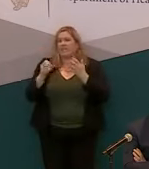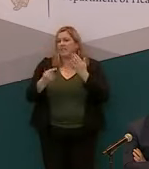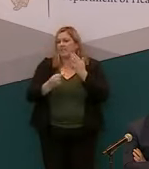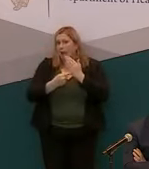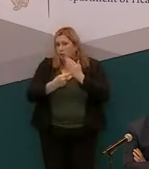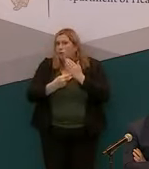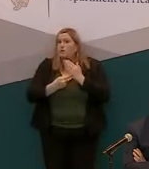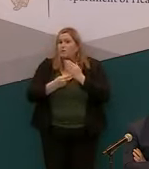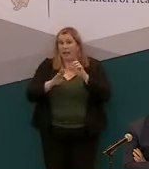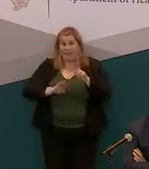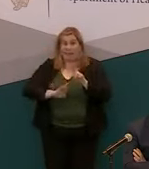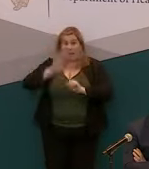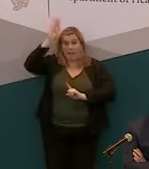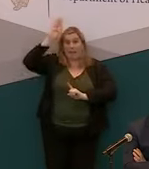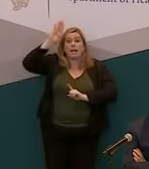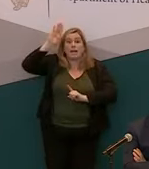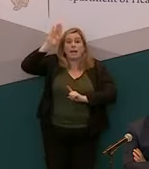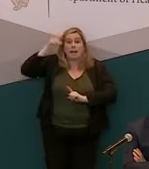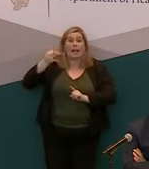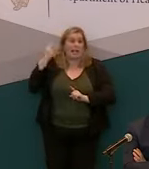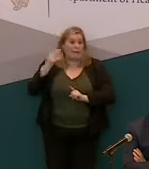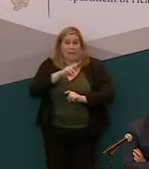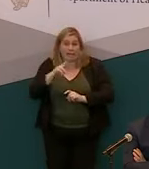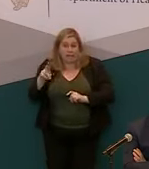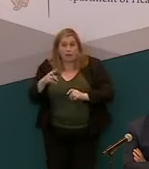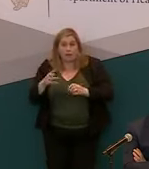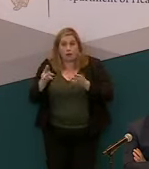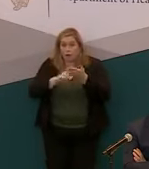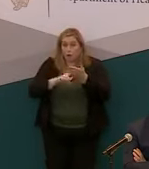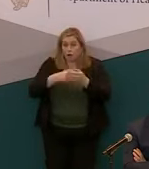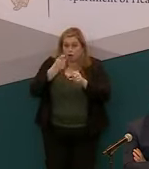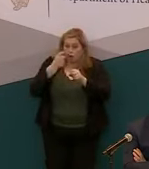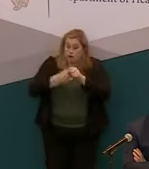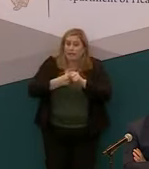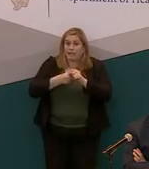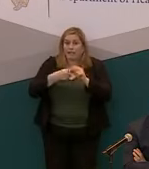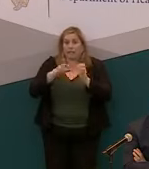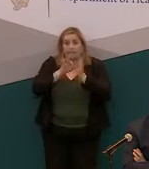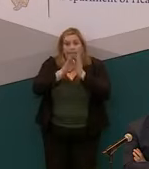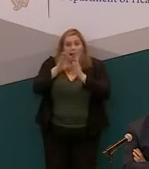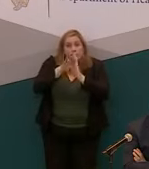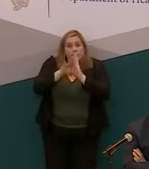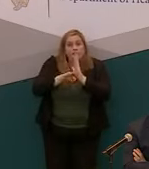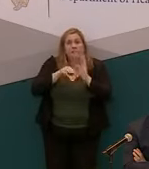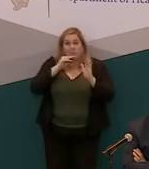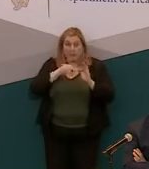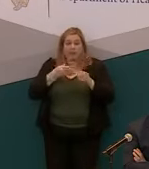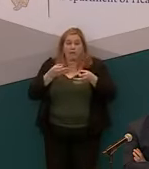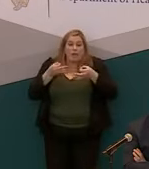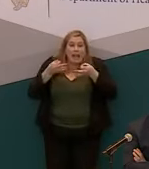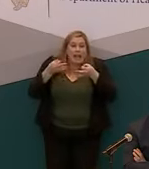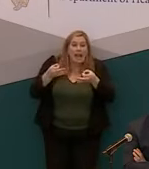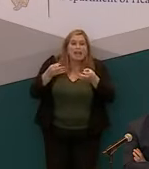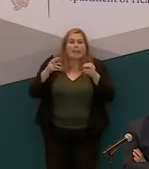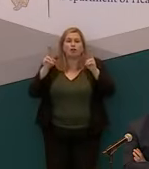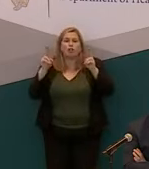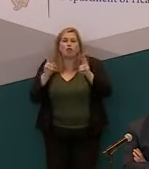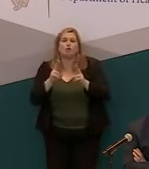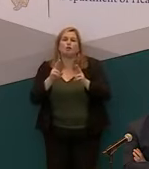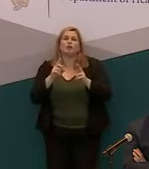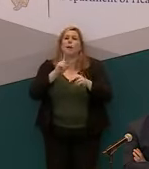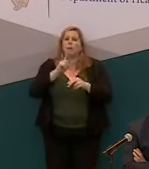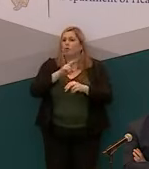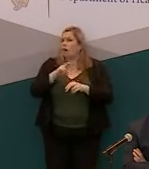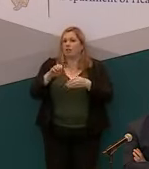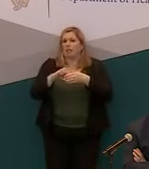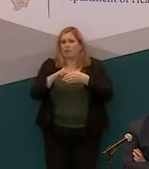at the peak of the epidemic out into the month of May. So we would have delayed it somewhat, reduced it somewhat, but nowhere near enough in order